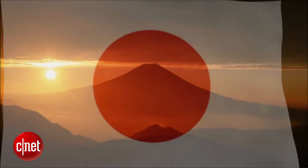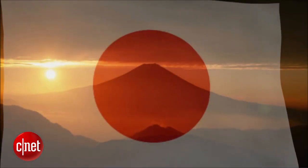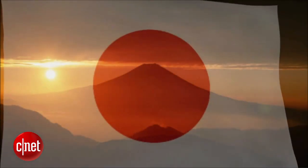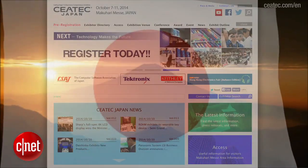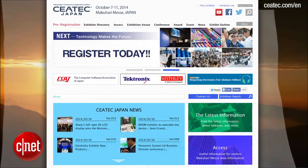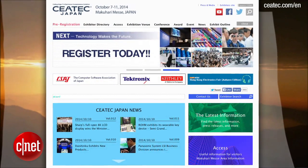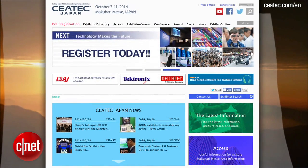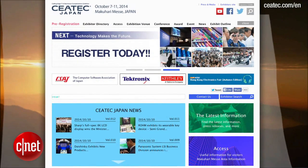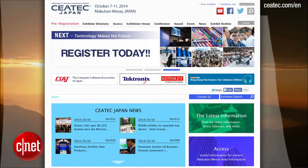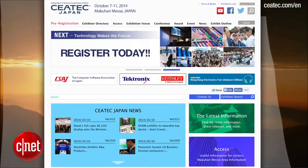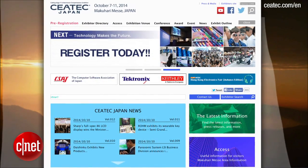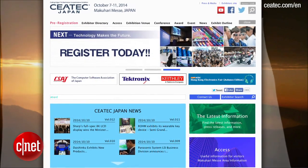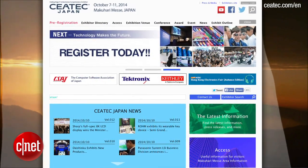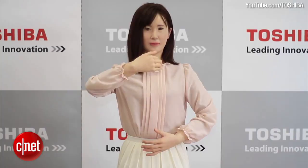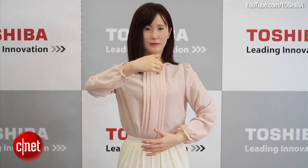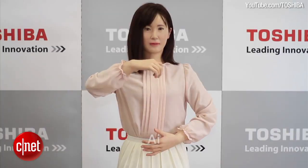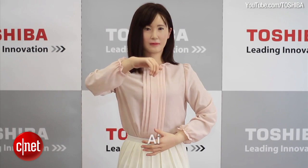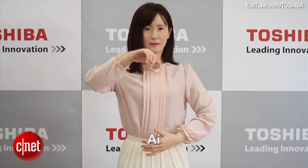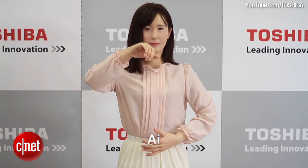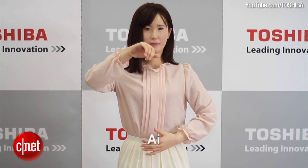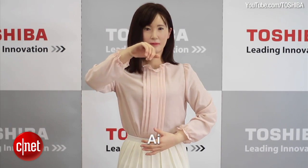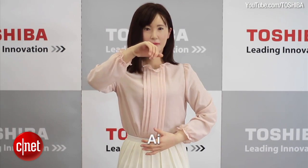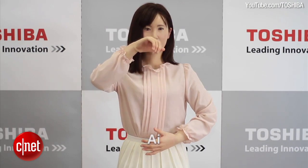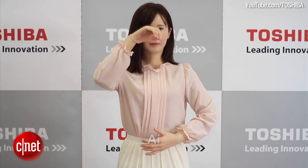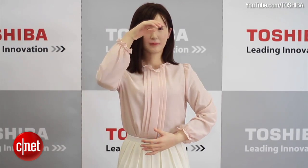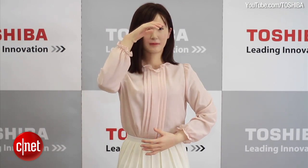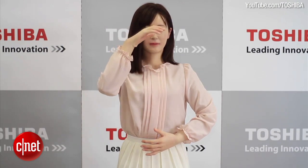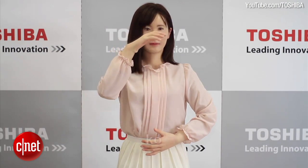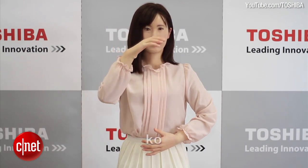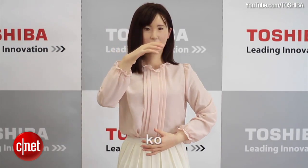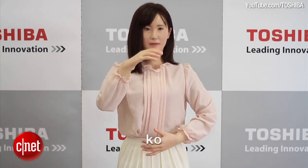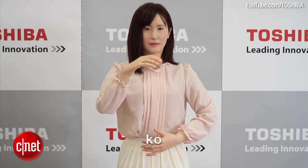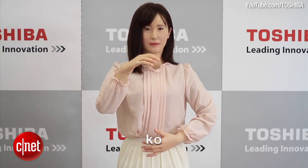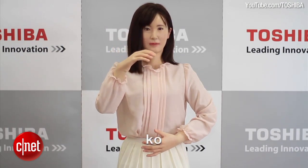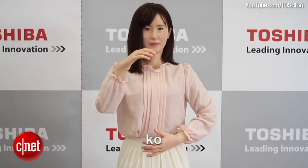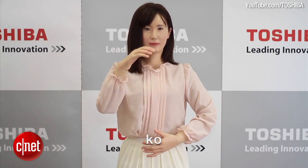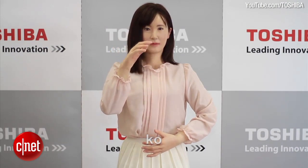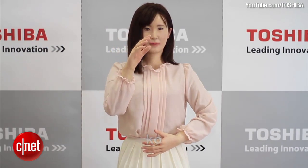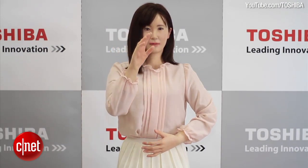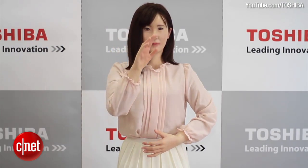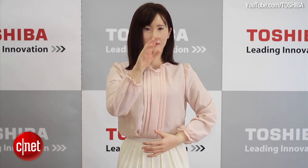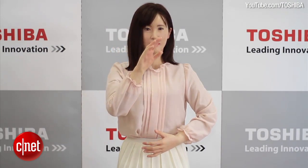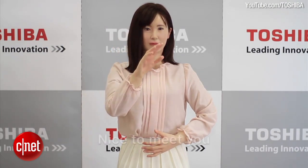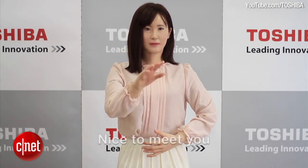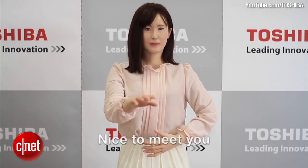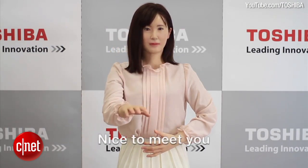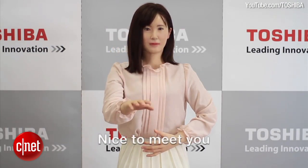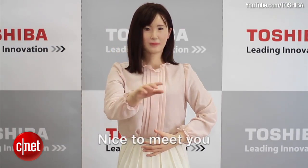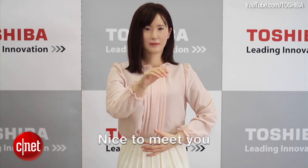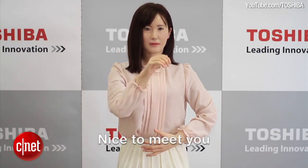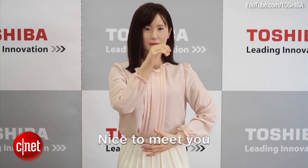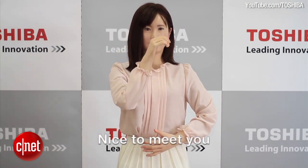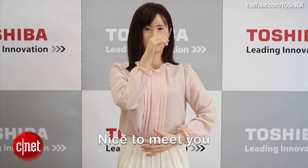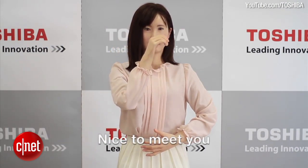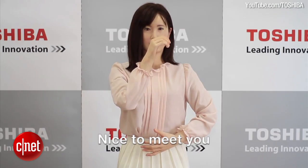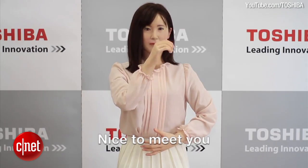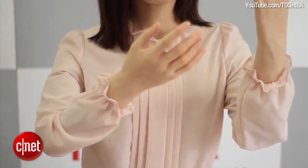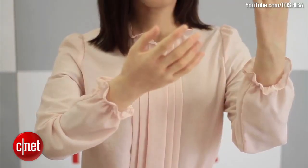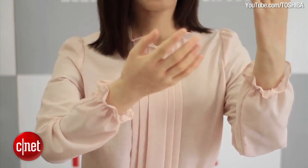Japan. The robot's name is Aiko Shihira, and she is programmed to speak Japanese sign language. Aiko's hands and